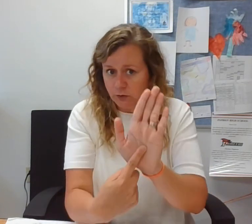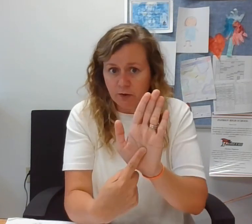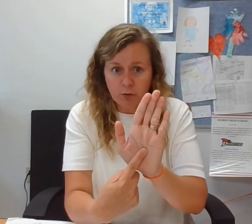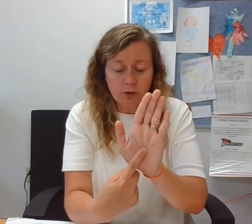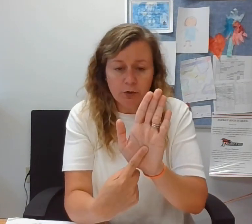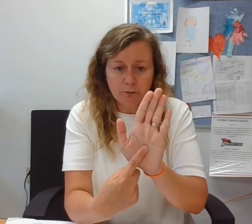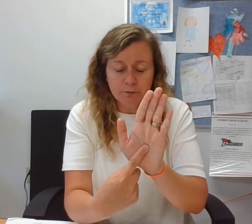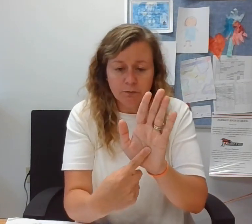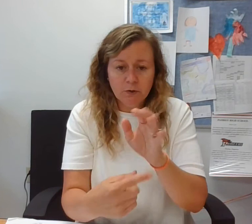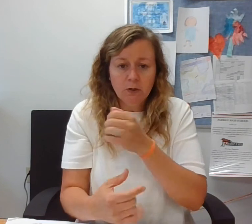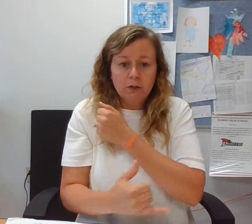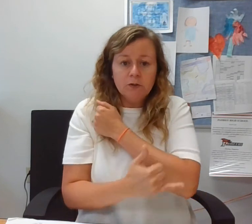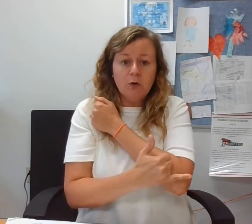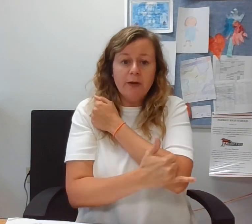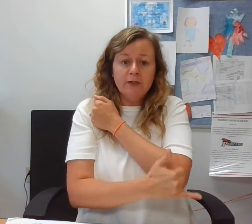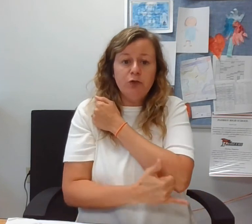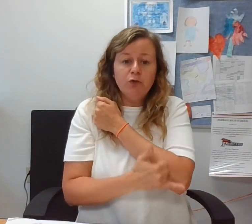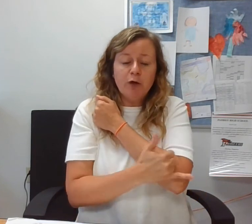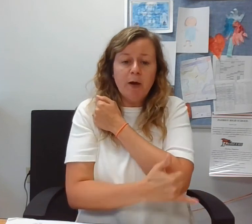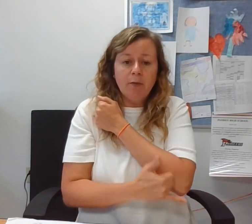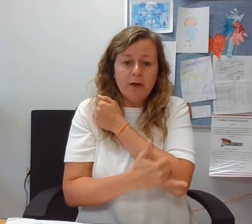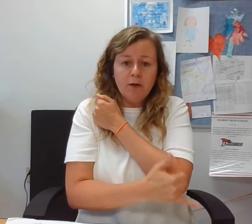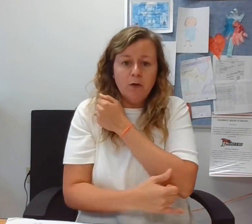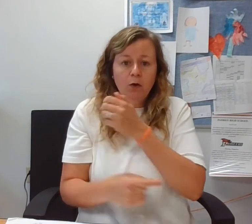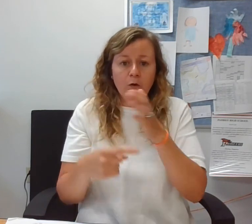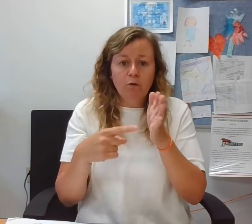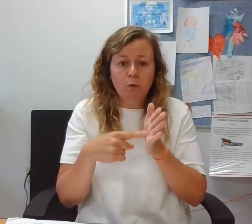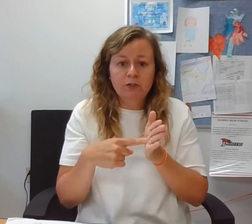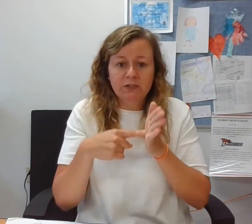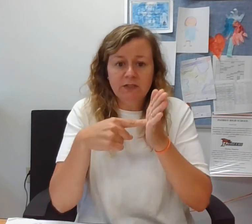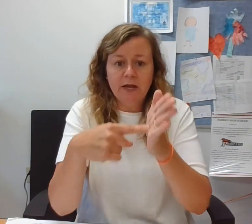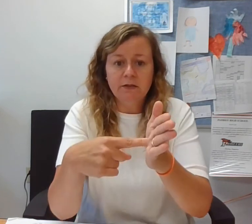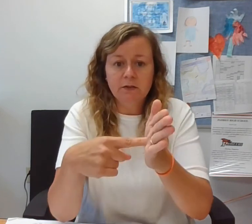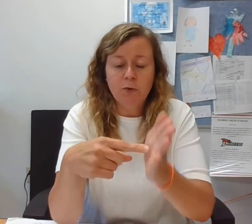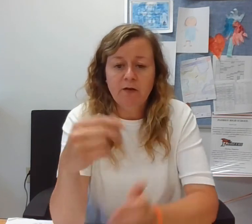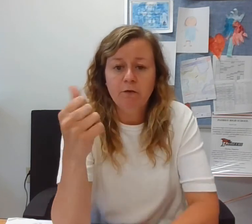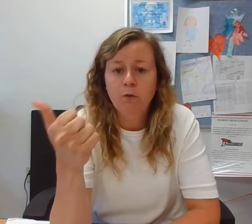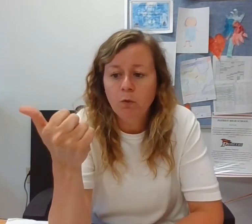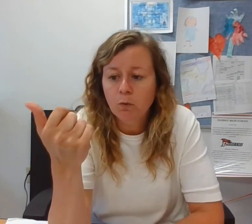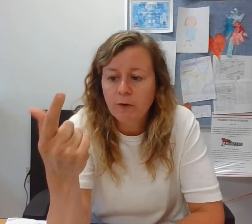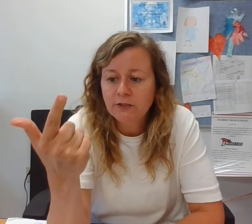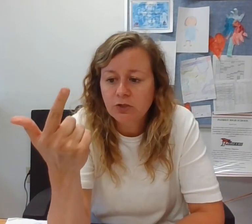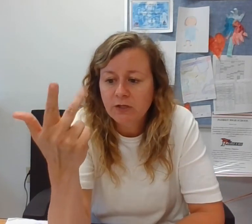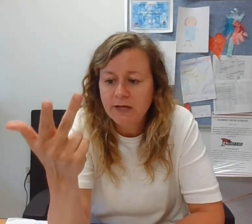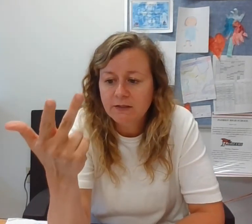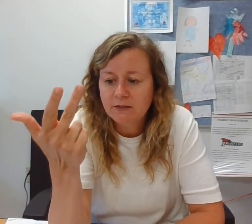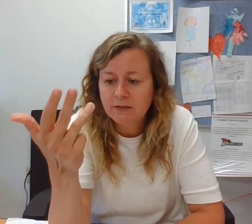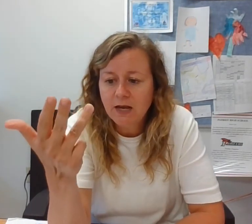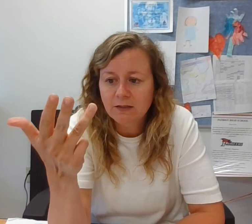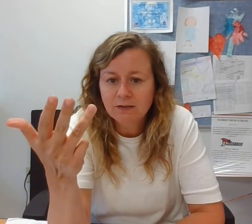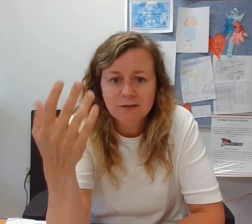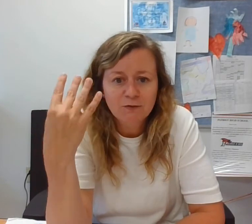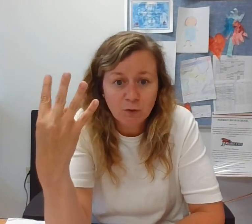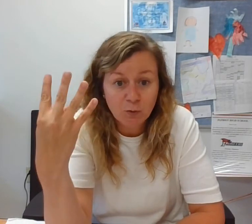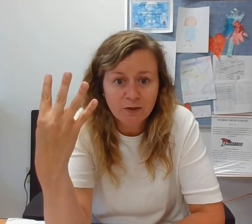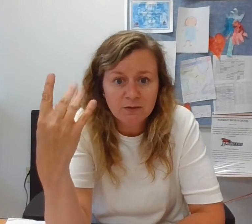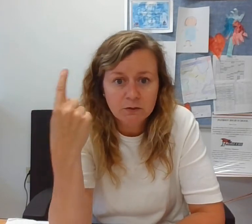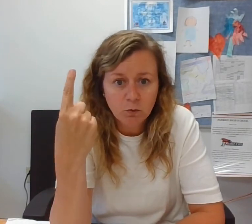whatever you want to do. So into the republic for which it stands. We have for which it stands. 4 words, 1